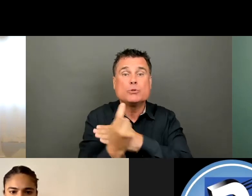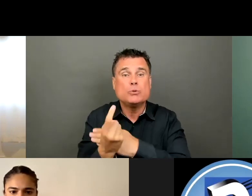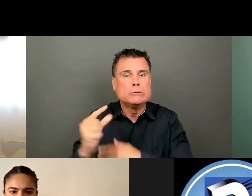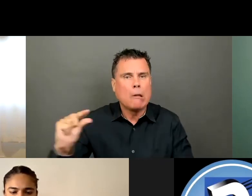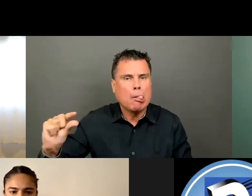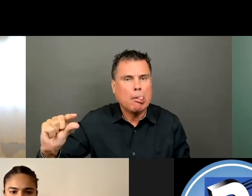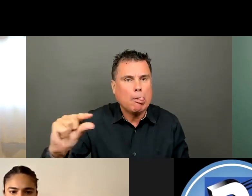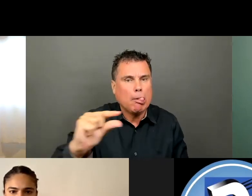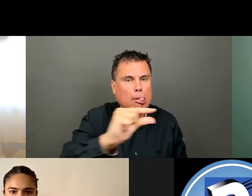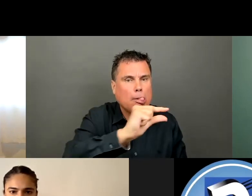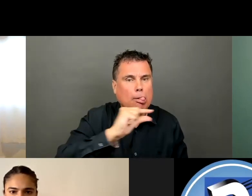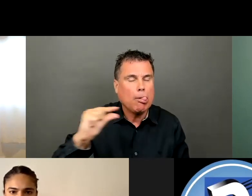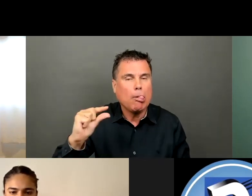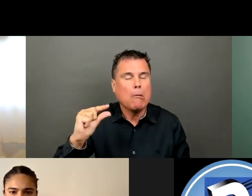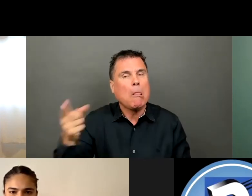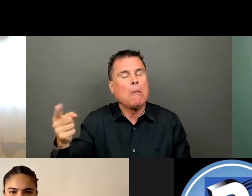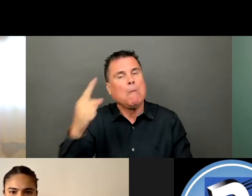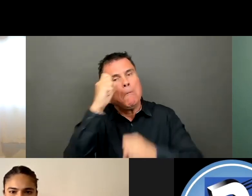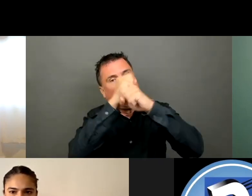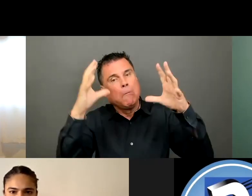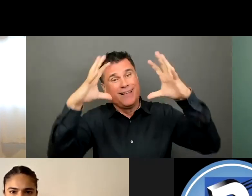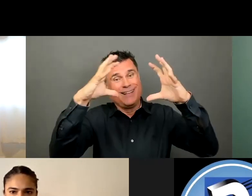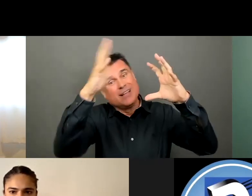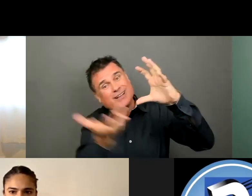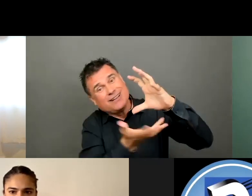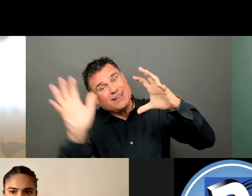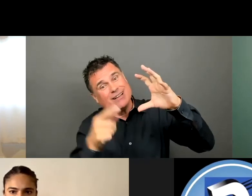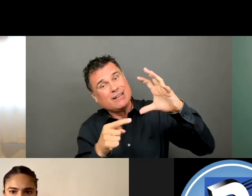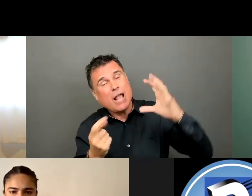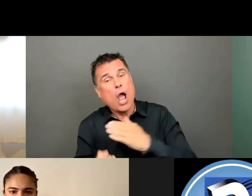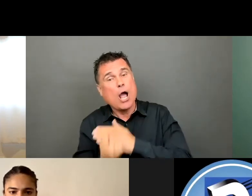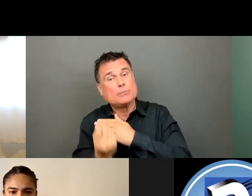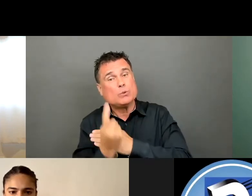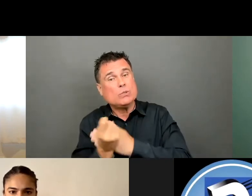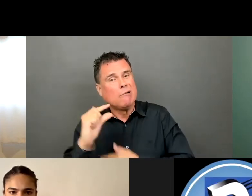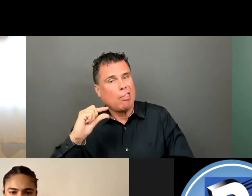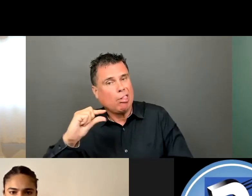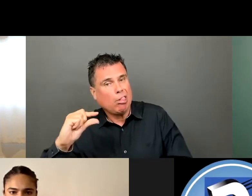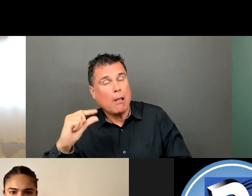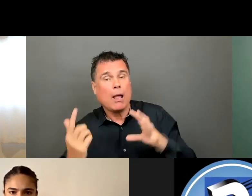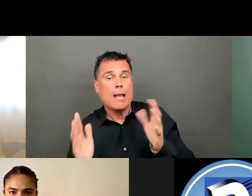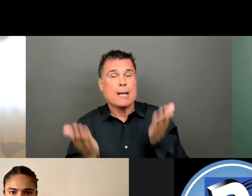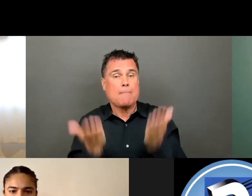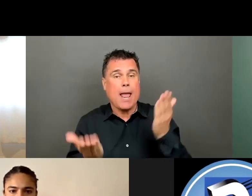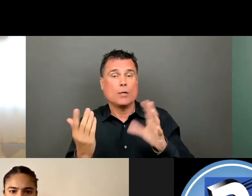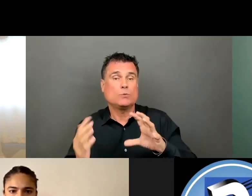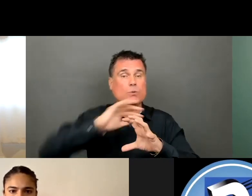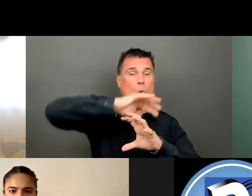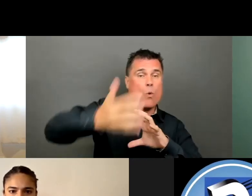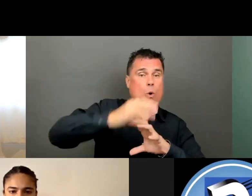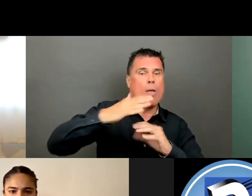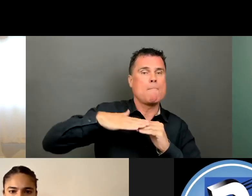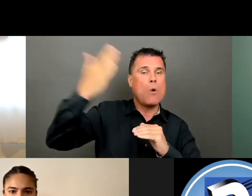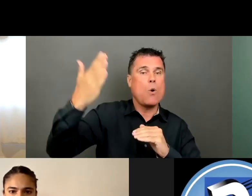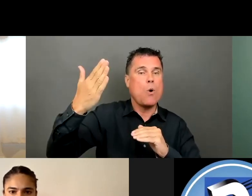to really fully internalize international sign interpreters, because we feel that other countries only